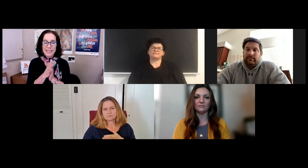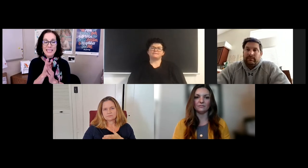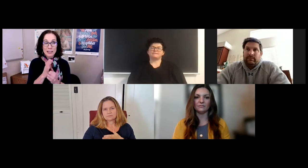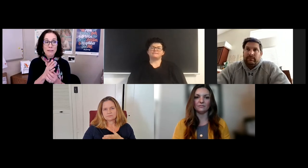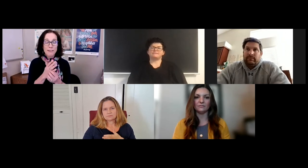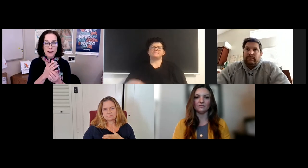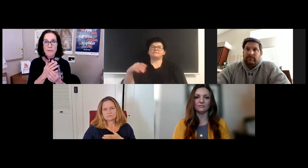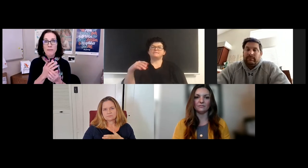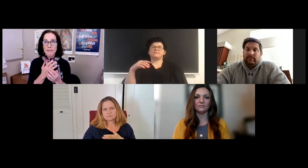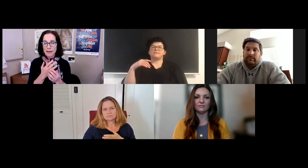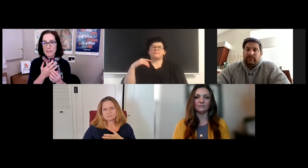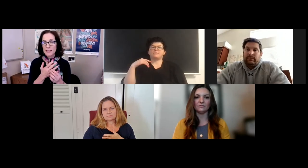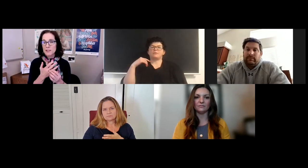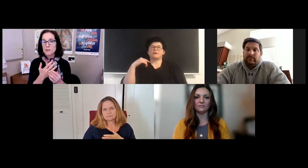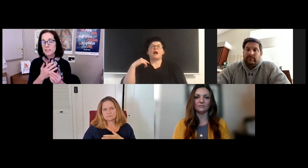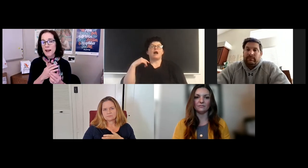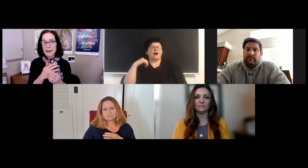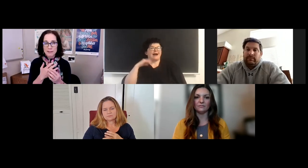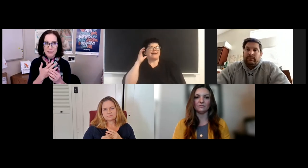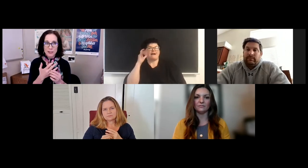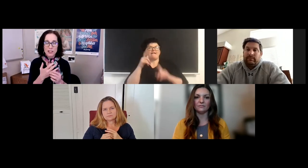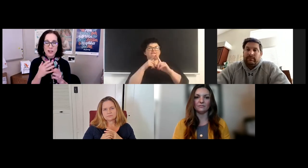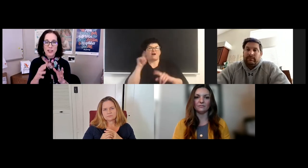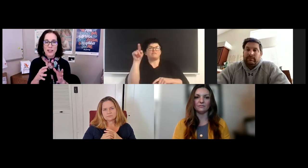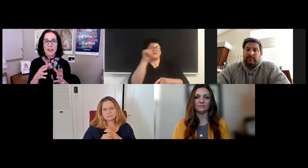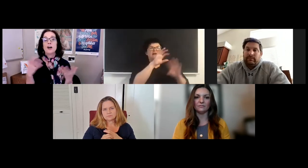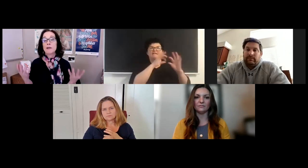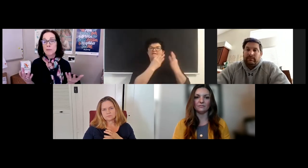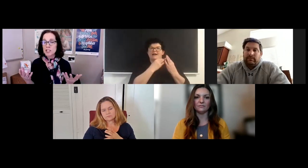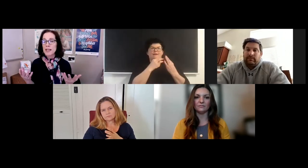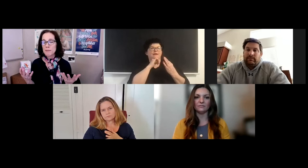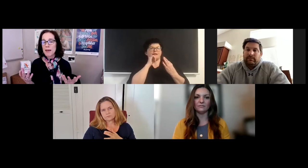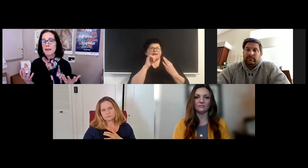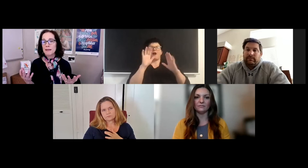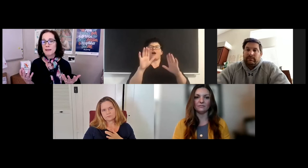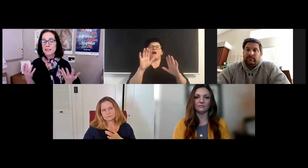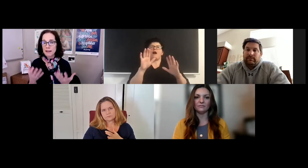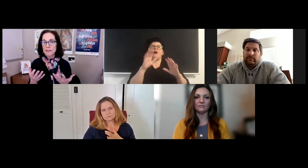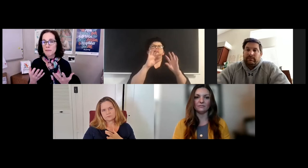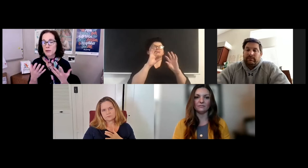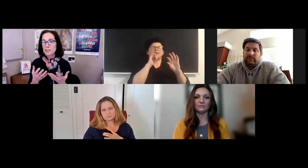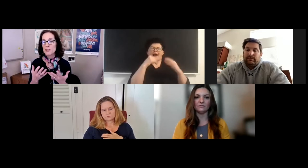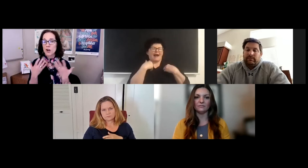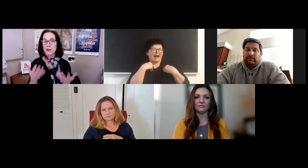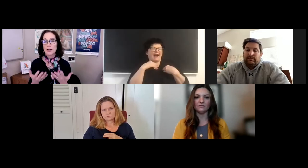I hear from families who did not have deaf coaching early on, oh, I wish I had met a deaf person earlier on,